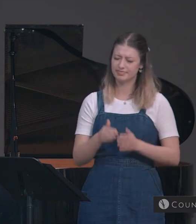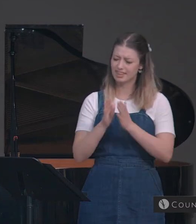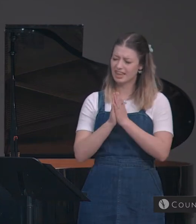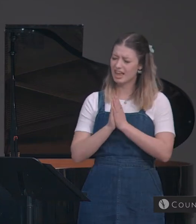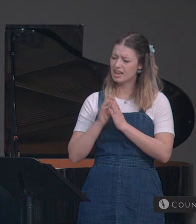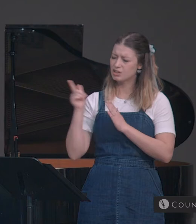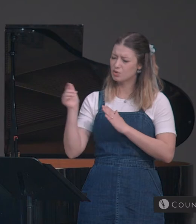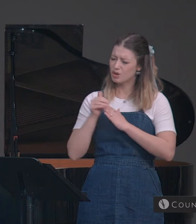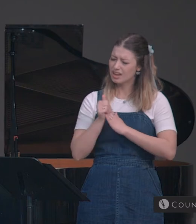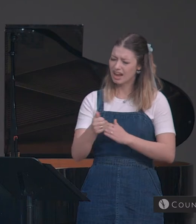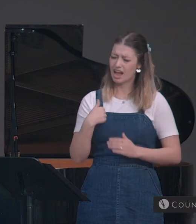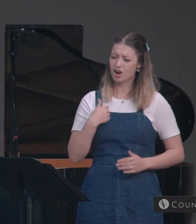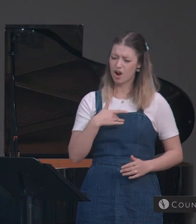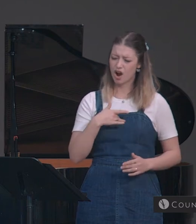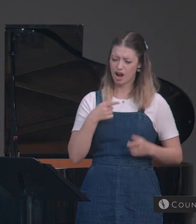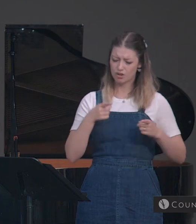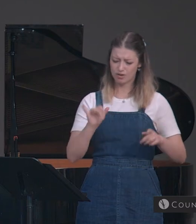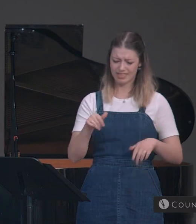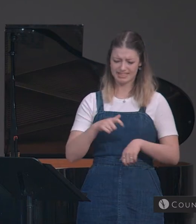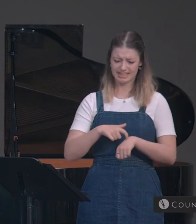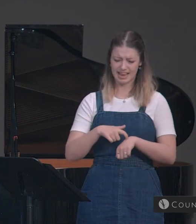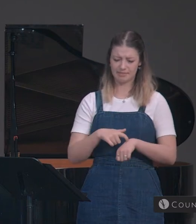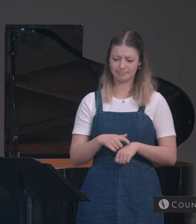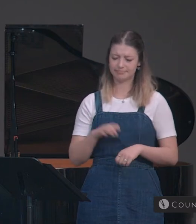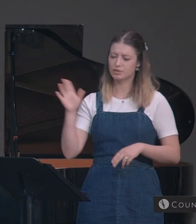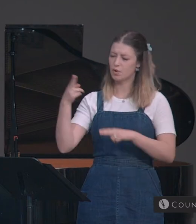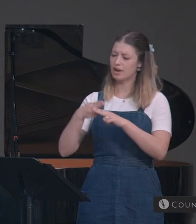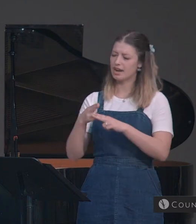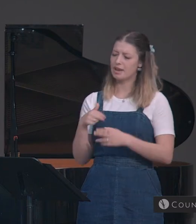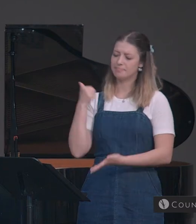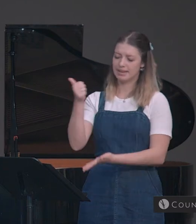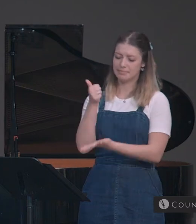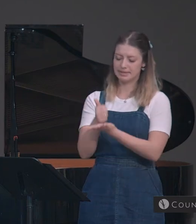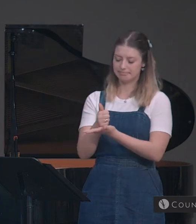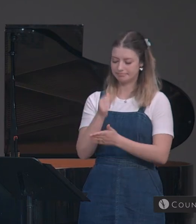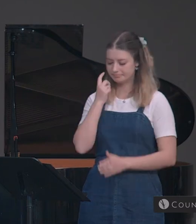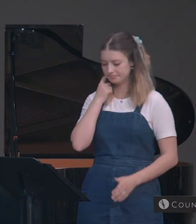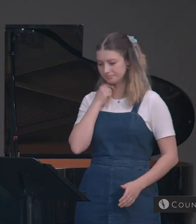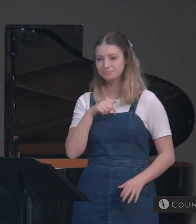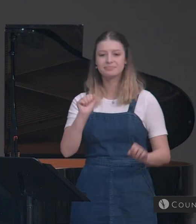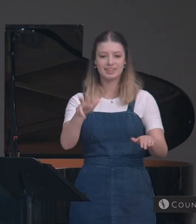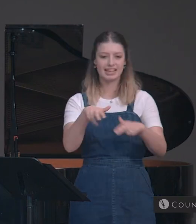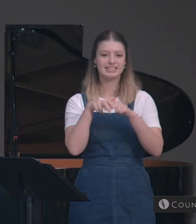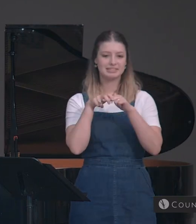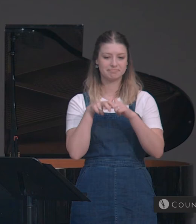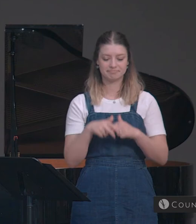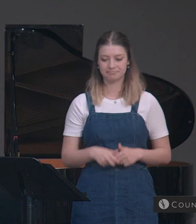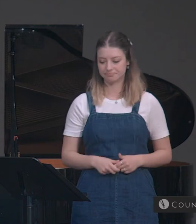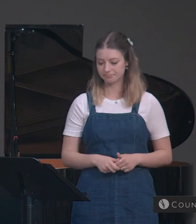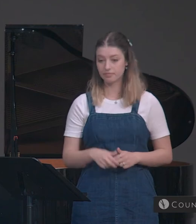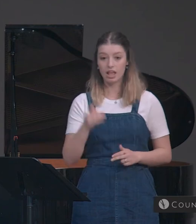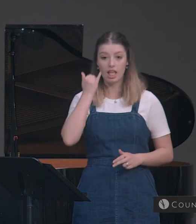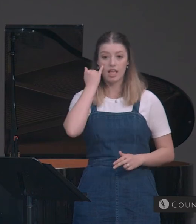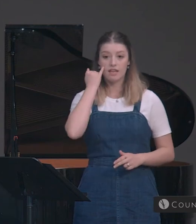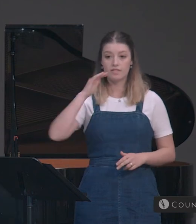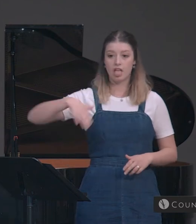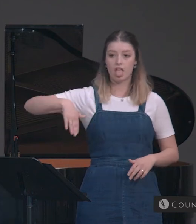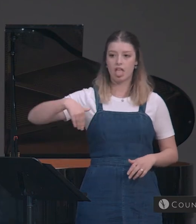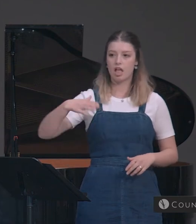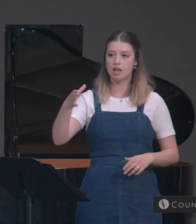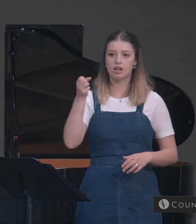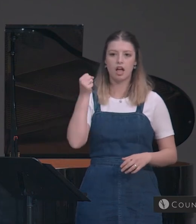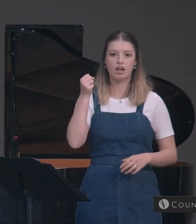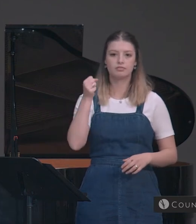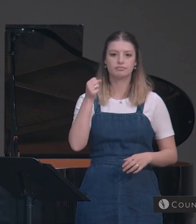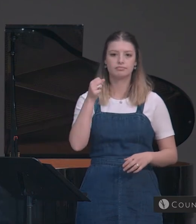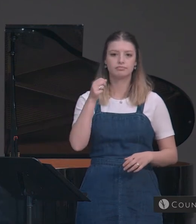our hearts during this time. In your name I pray, amen. You may be seated. If you haven't gotten your elements,